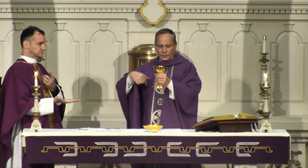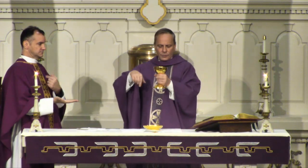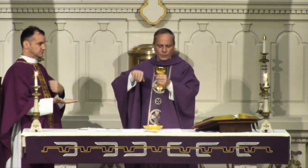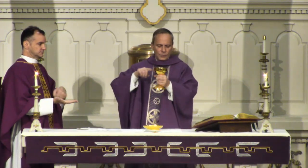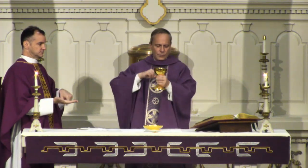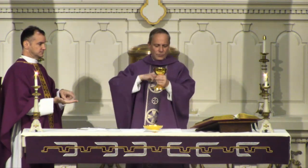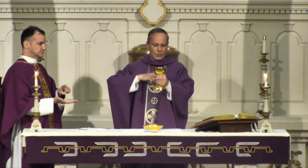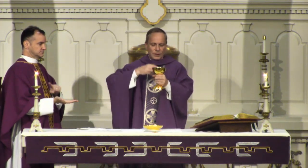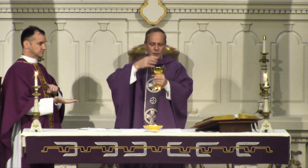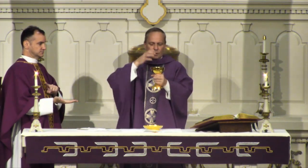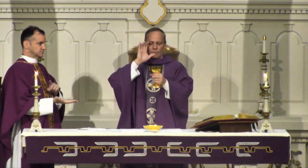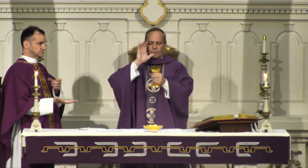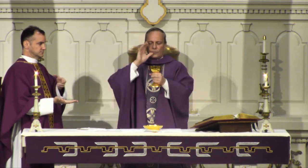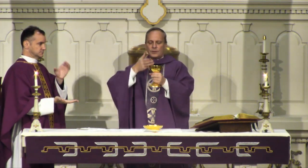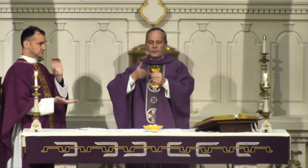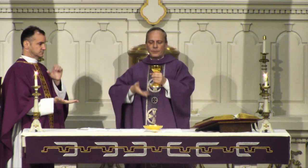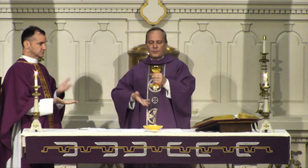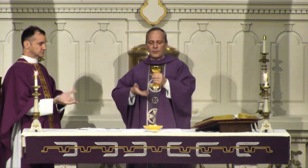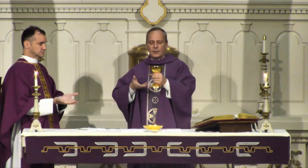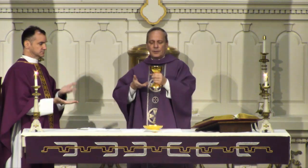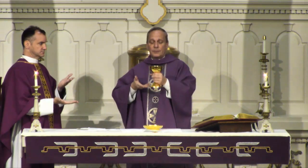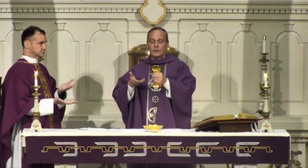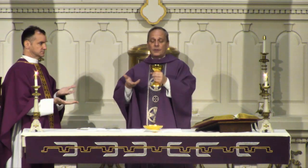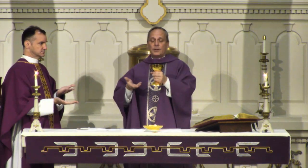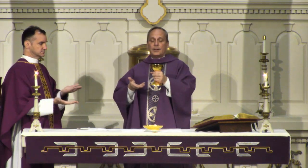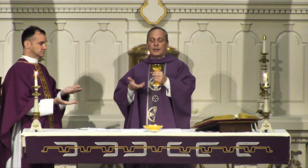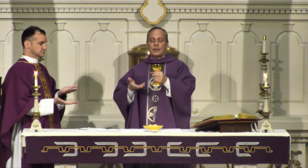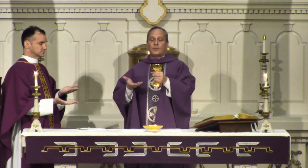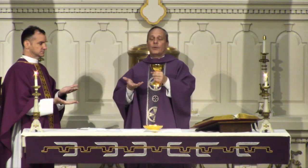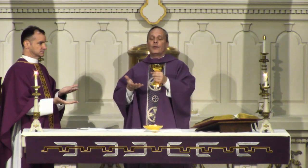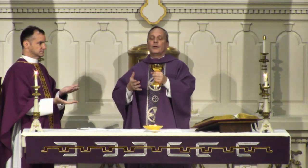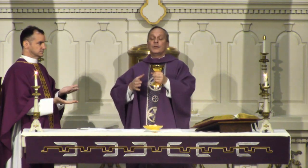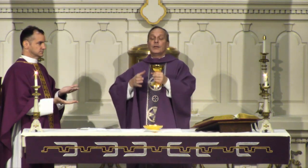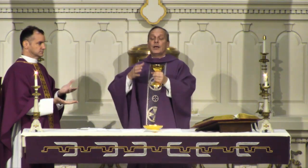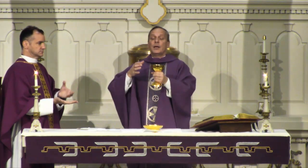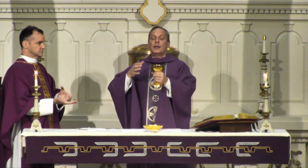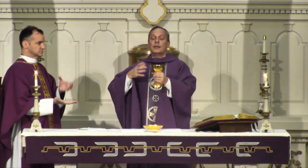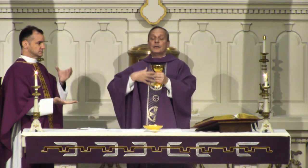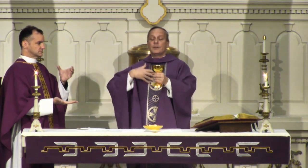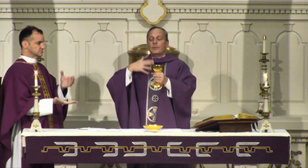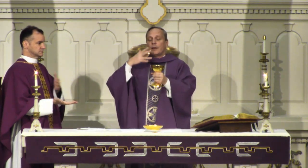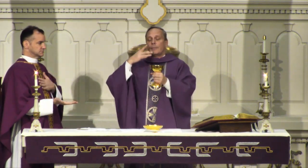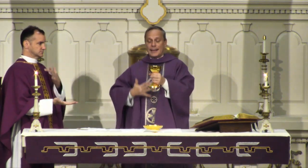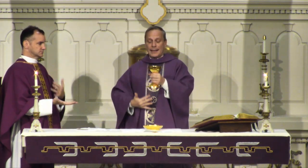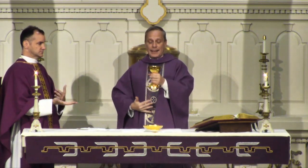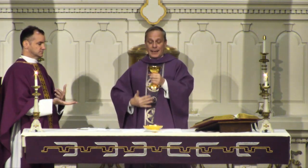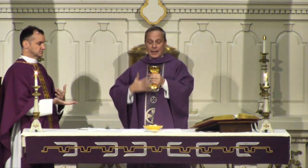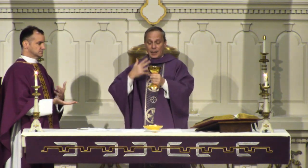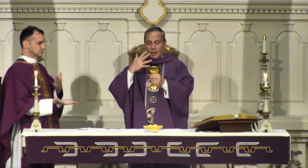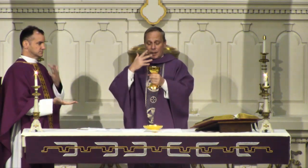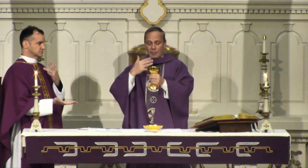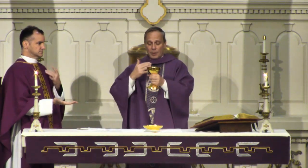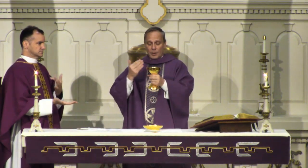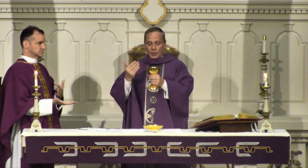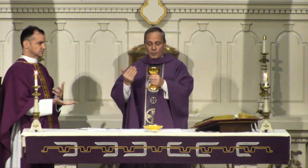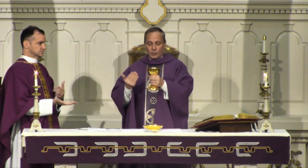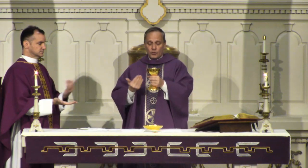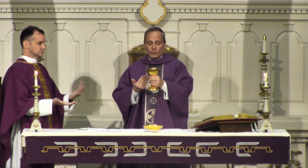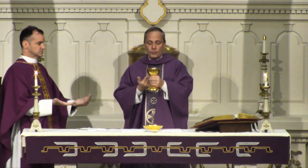"Take this, all of you, and drink from it, for this is the chalice of my